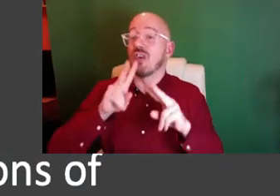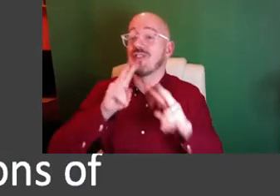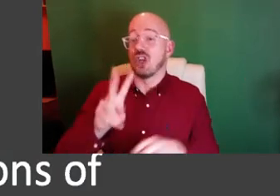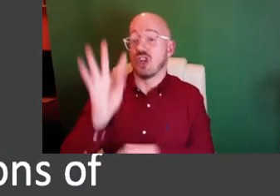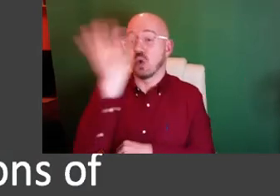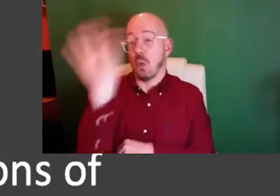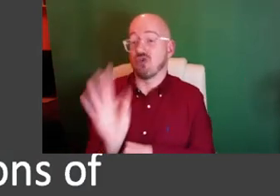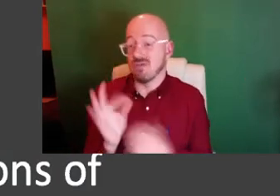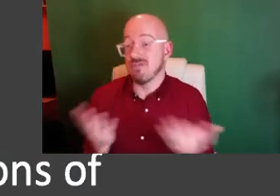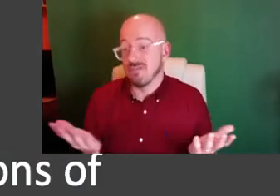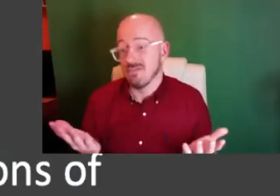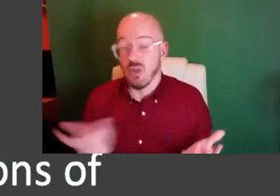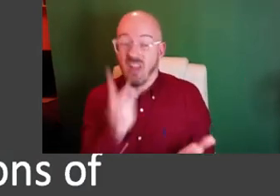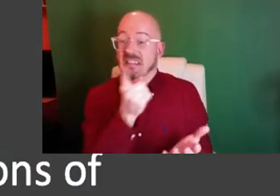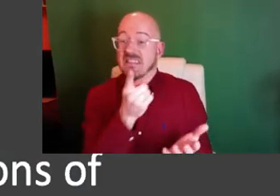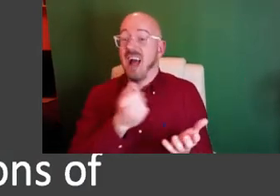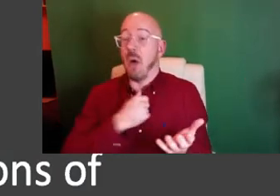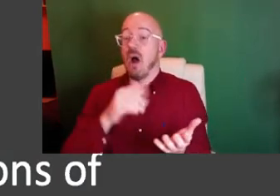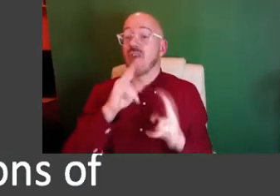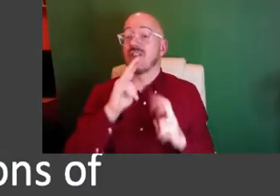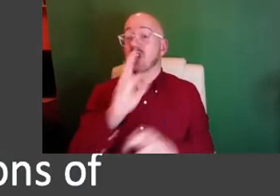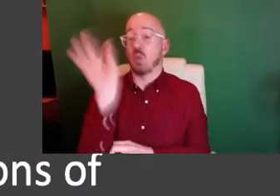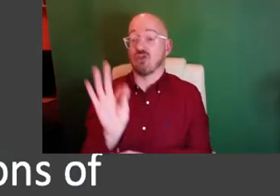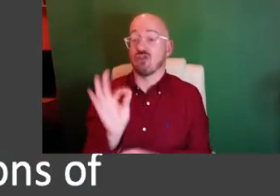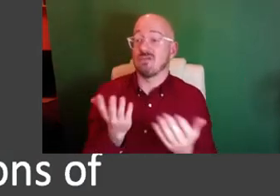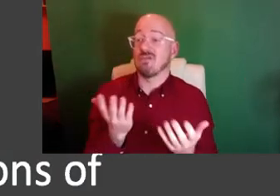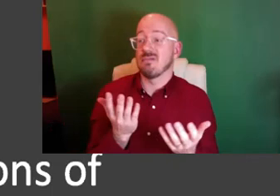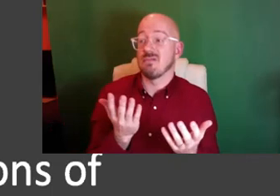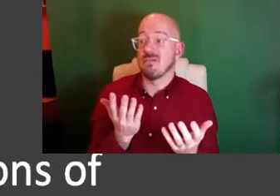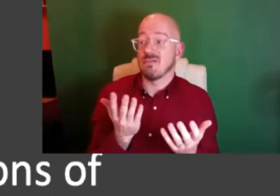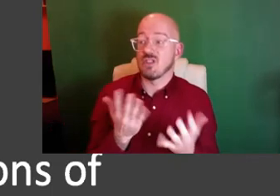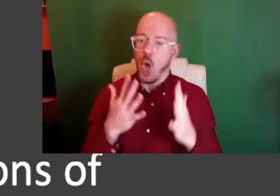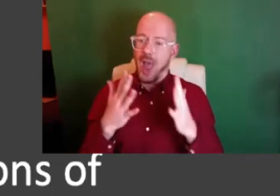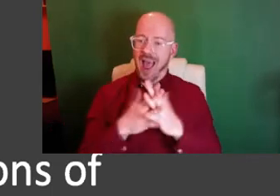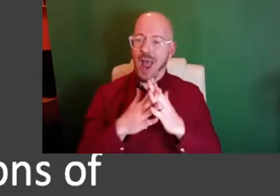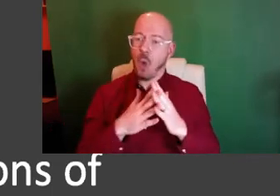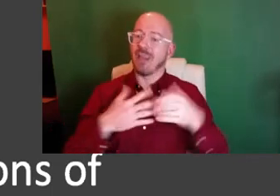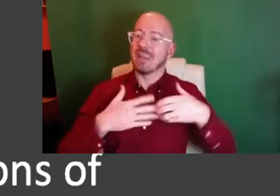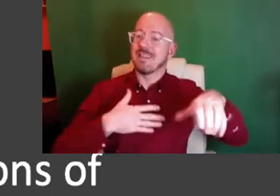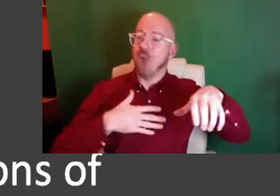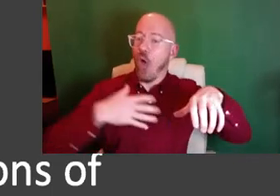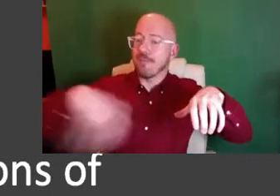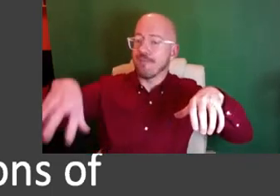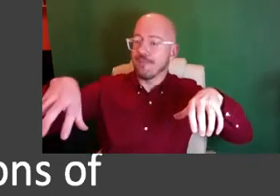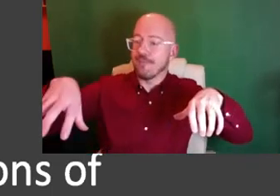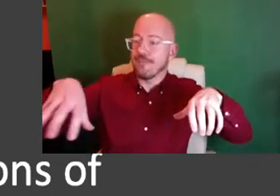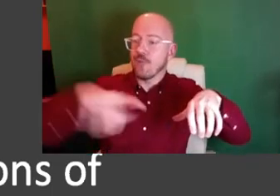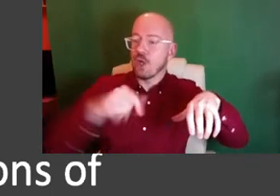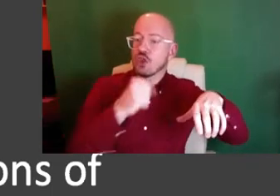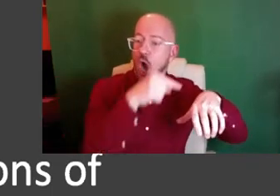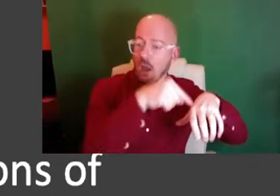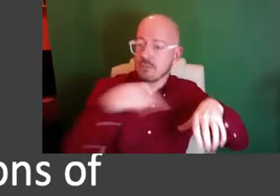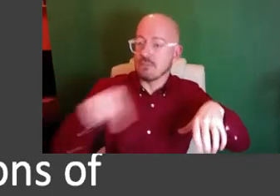As you'll be aware, any academic study must start with a research question, and you can see here my research question